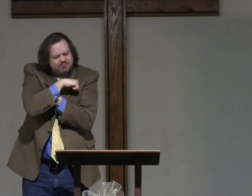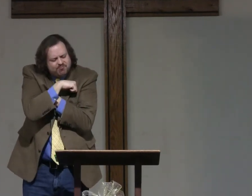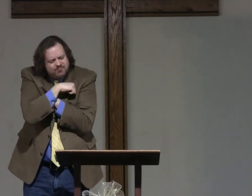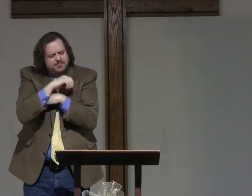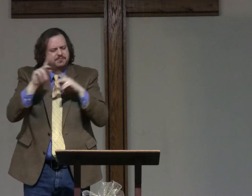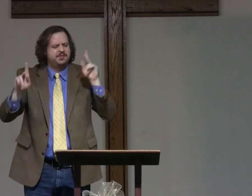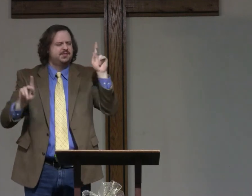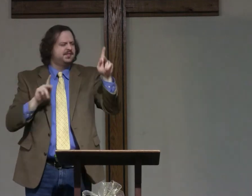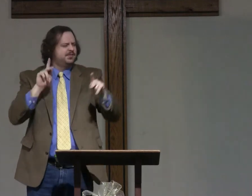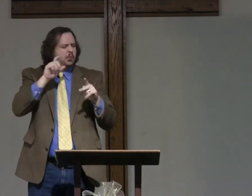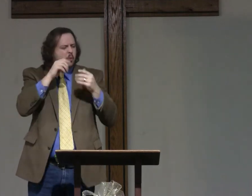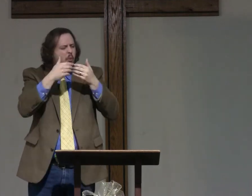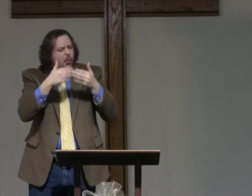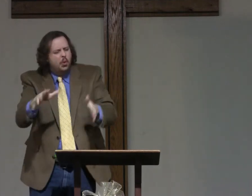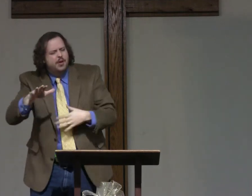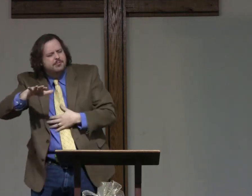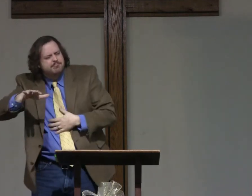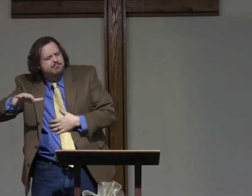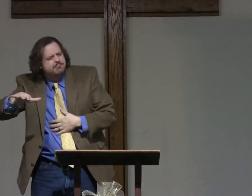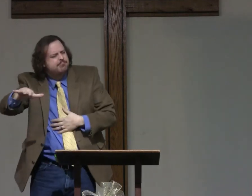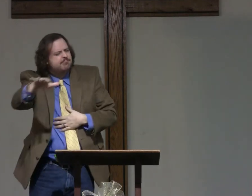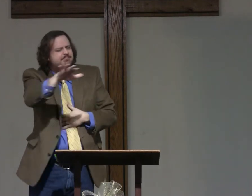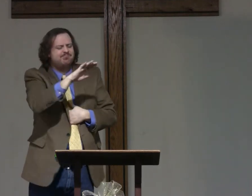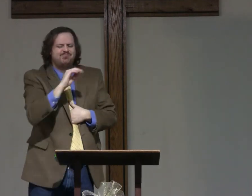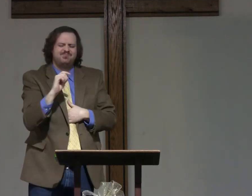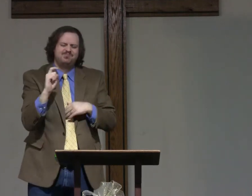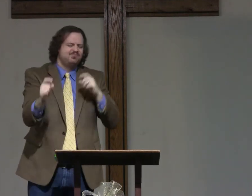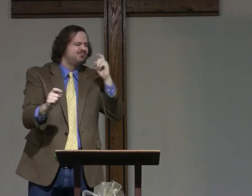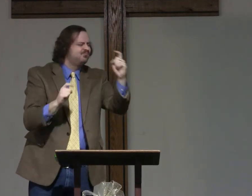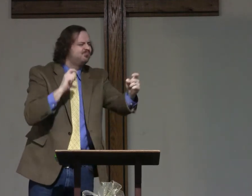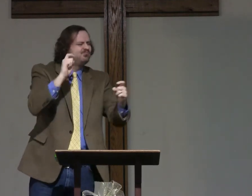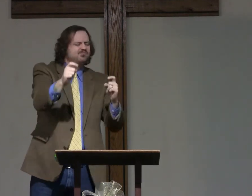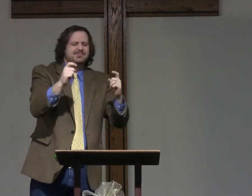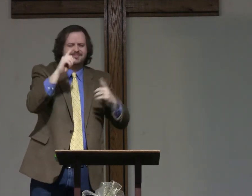he made because he wanted to be reconciled to us.